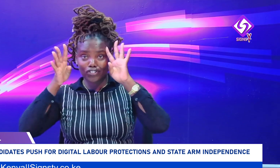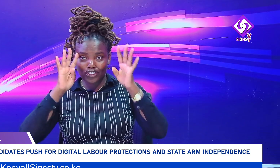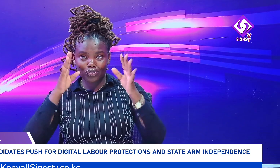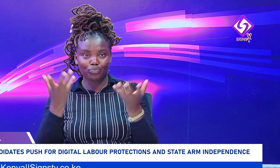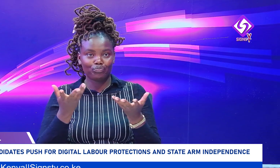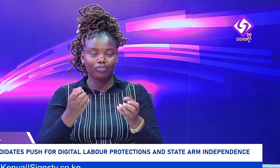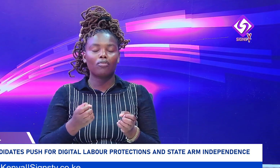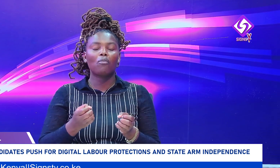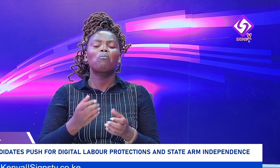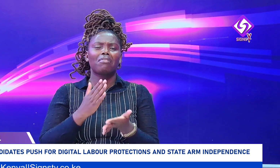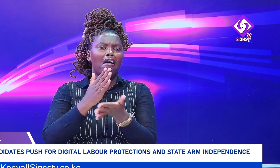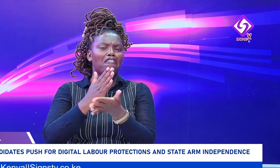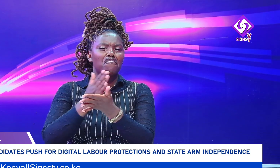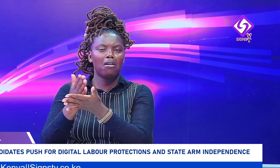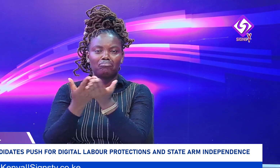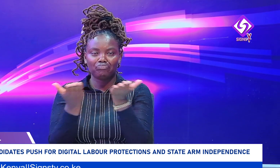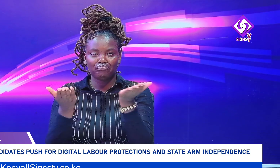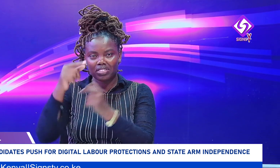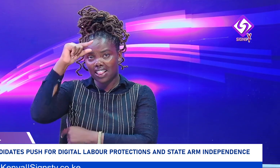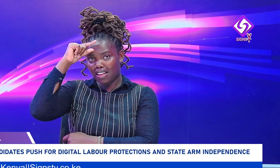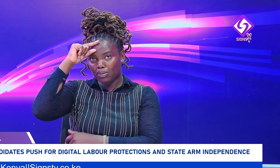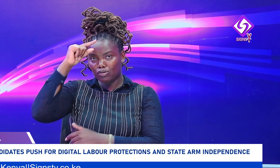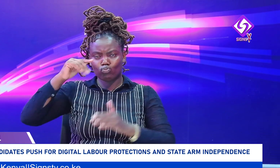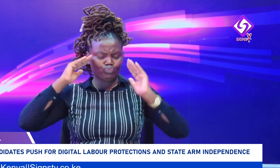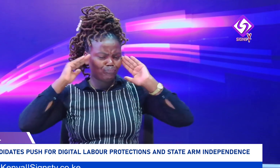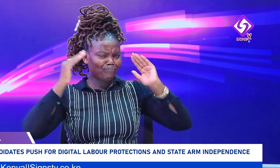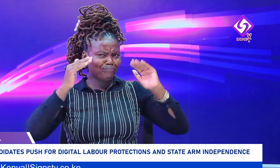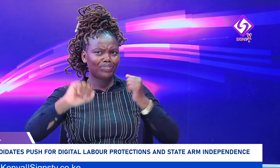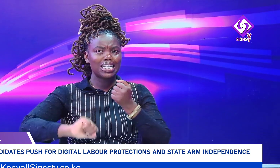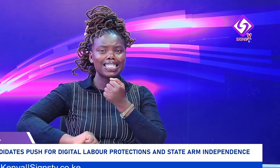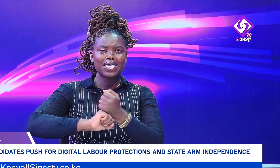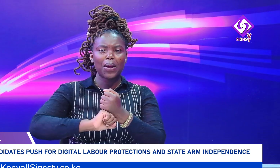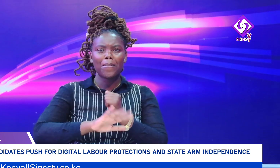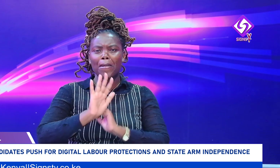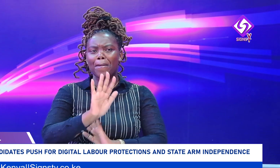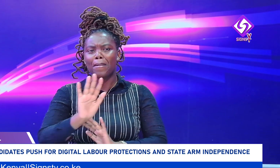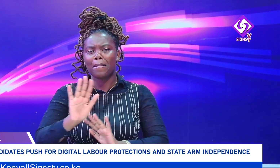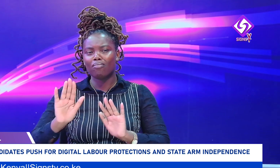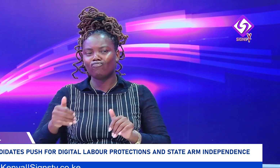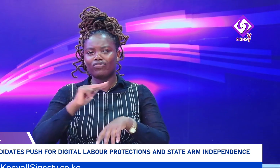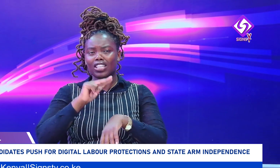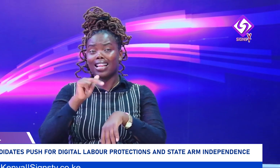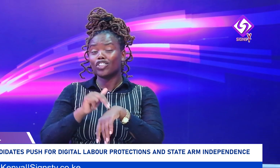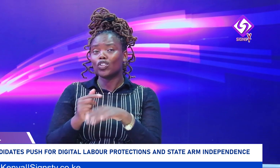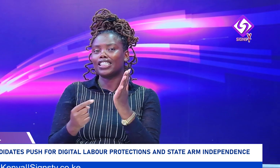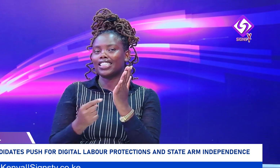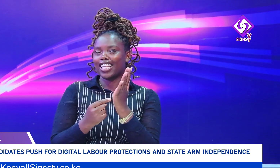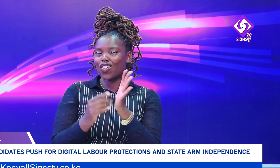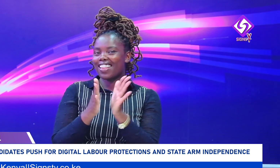Science, Research and Innovation, has formally reaffirmed the government's dedicated support for the national technological